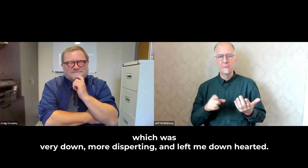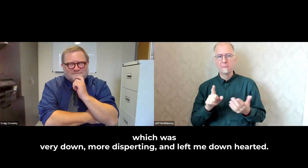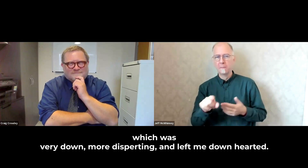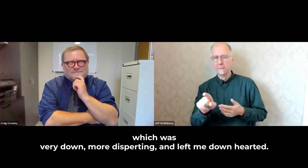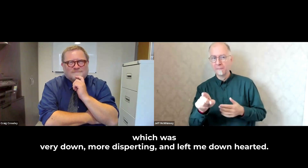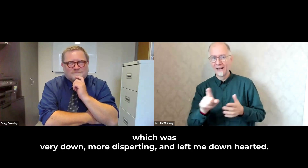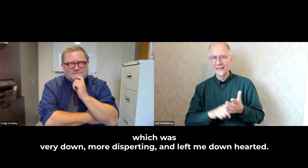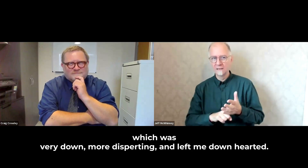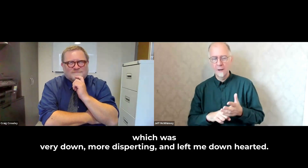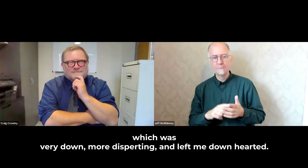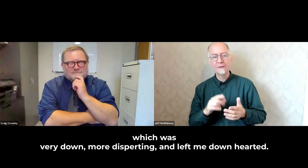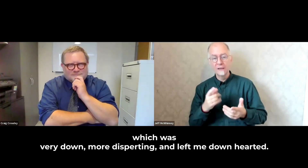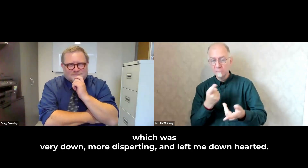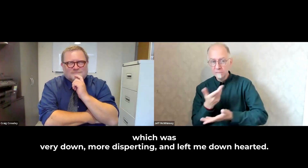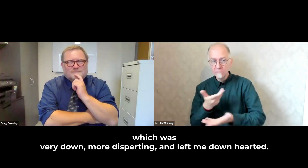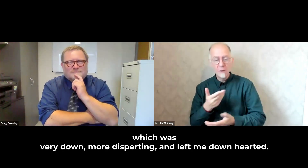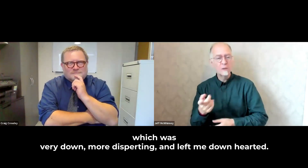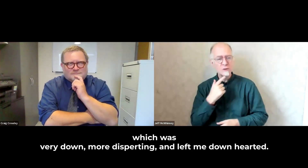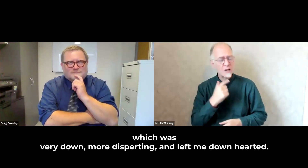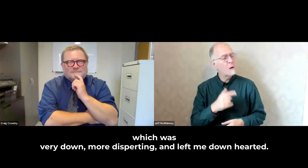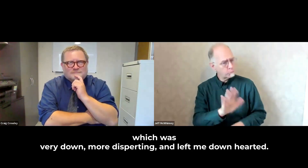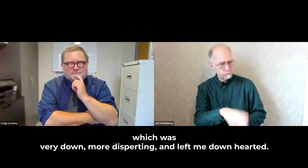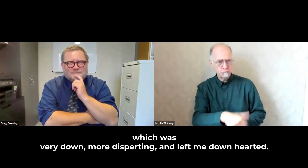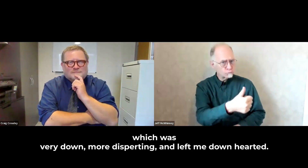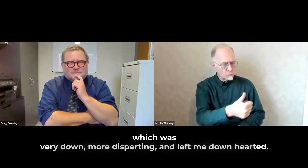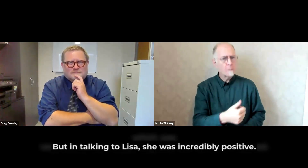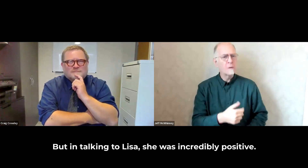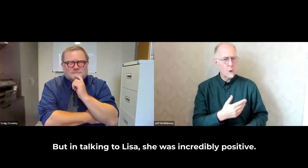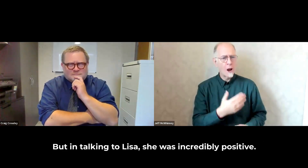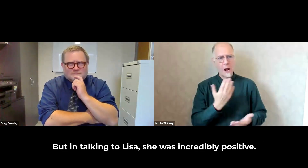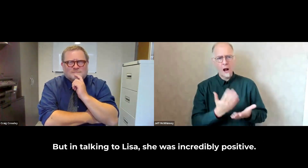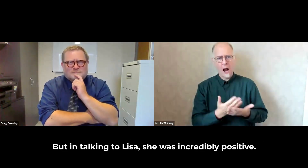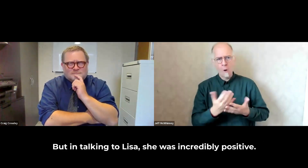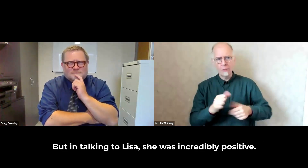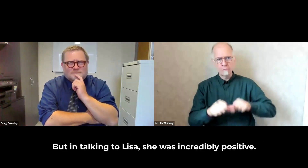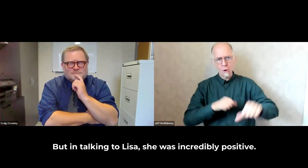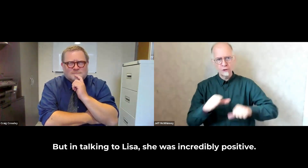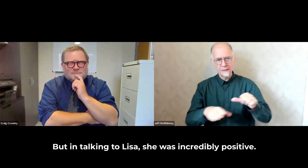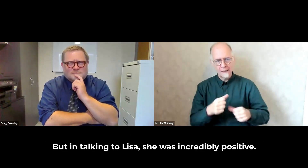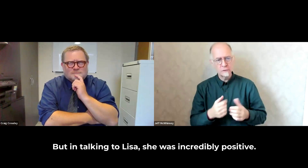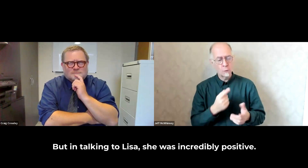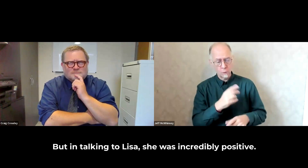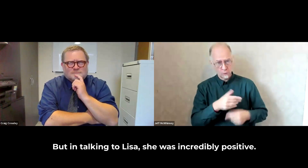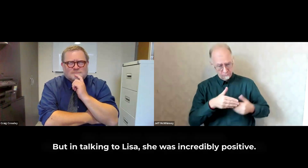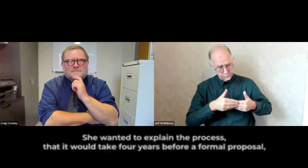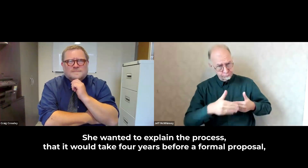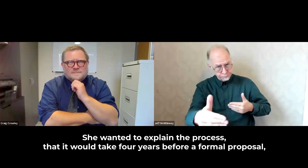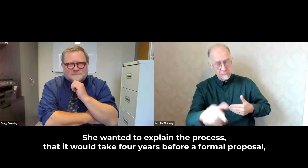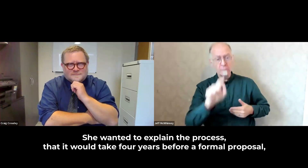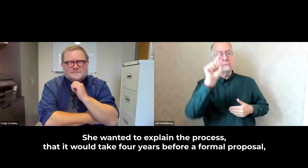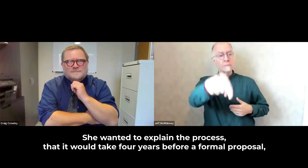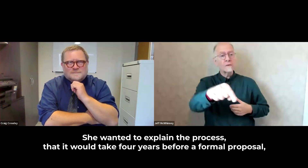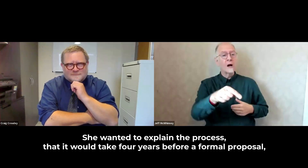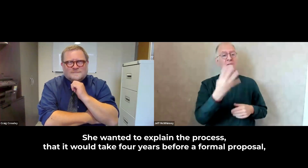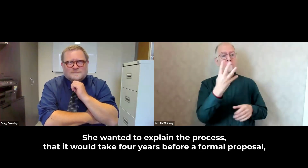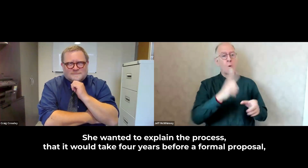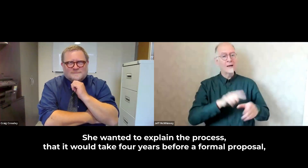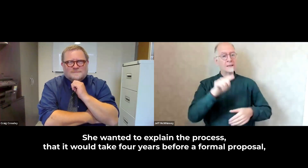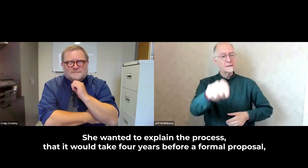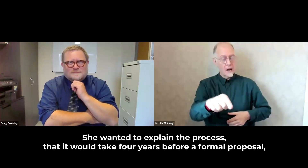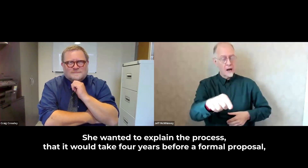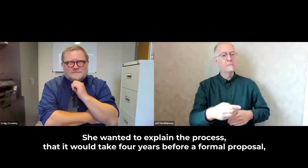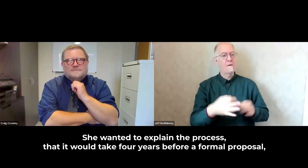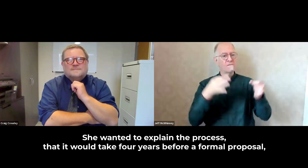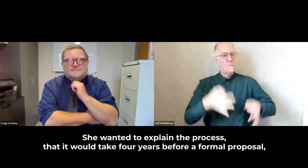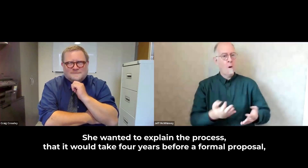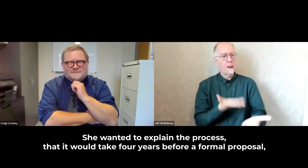very dispiriting, and left me downhearted. But in talking to Lisa, she was incredibly positive. She wanted to